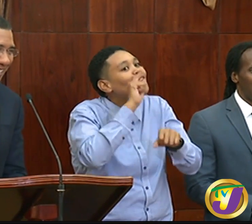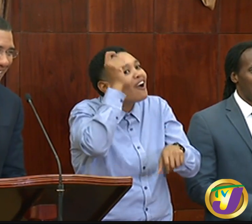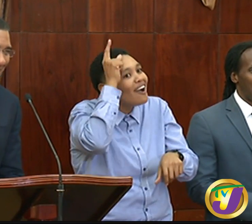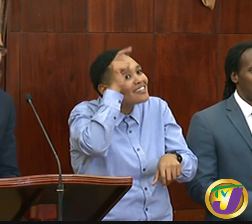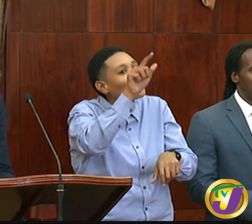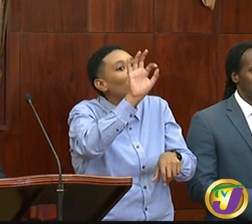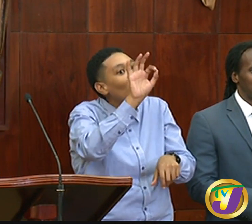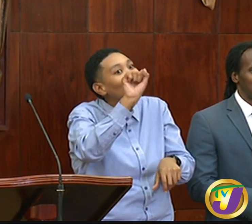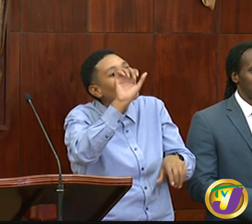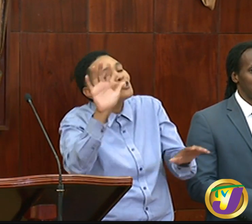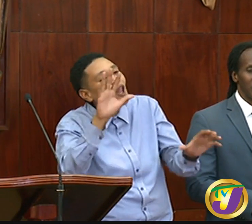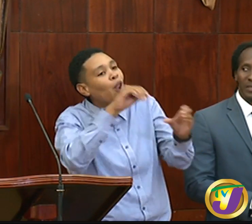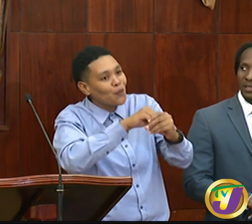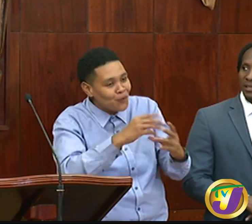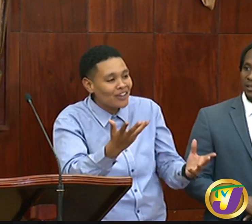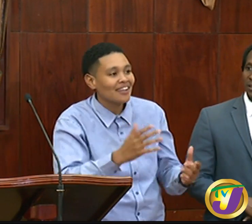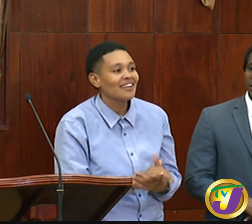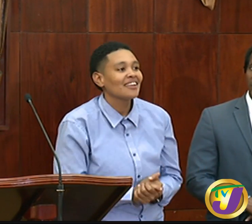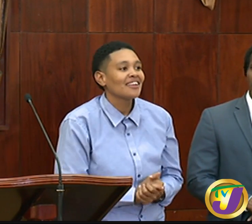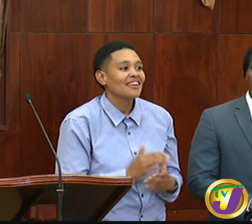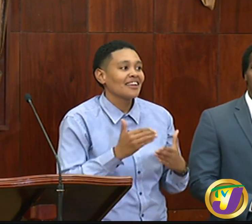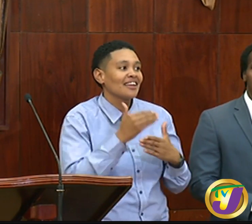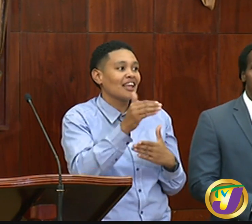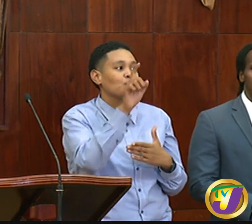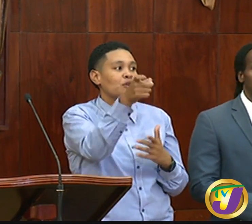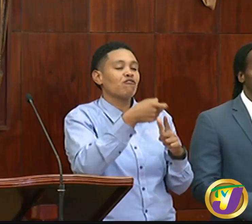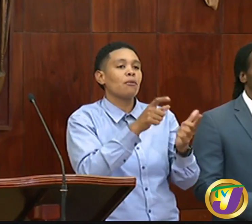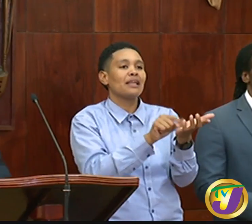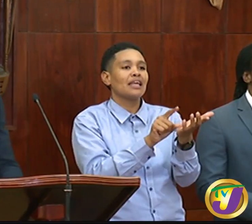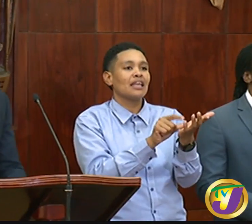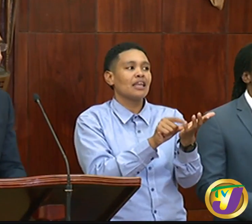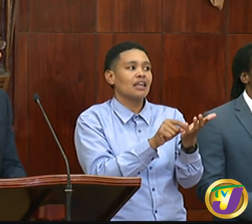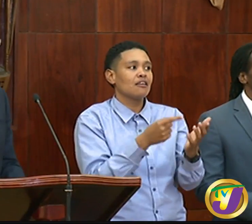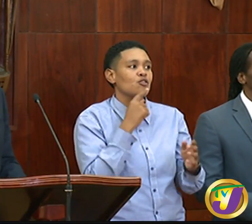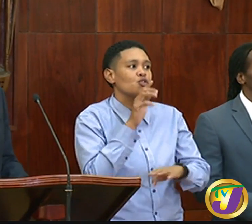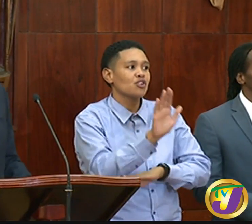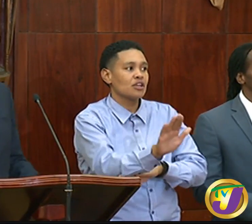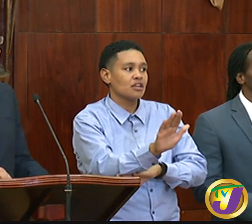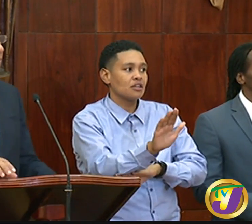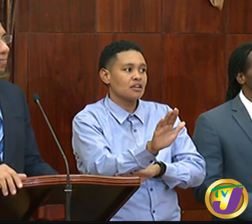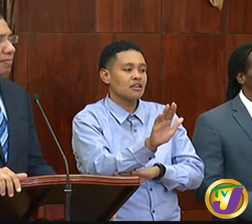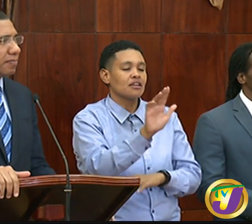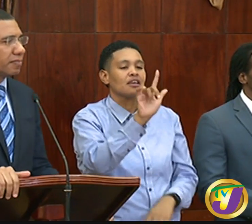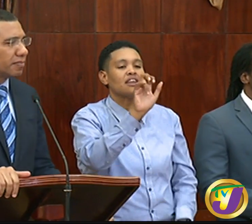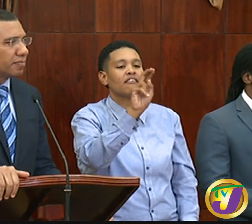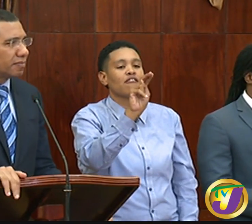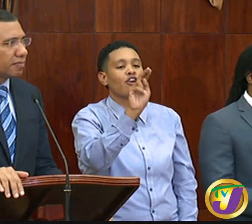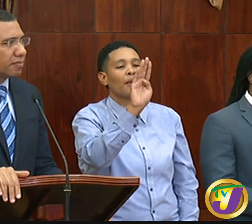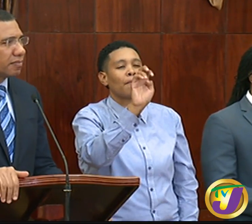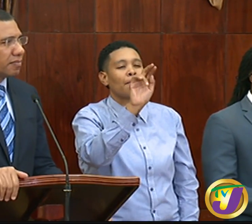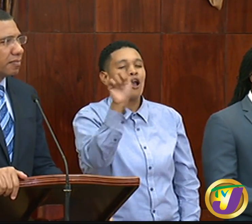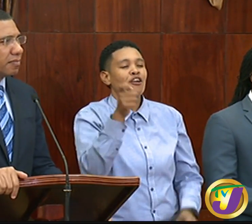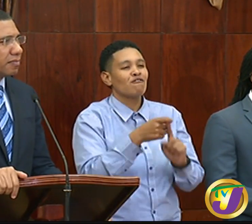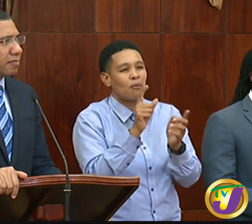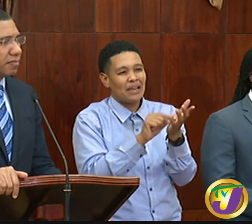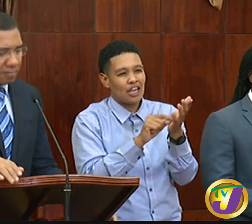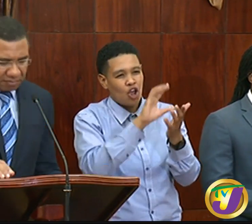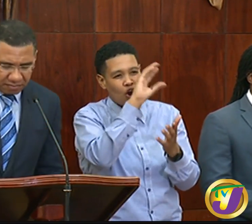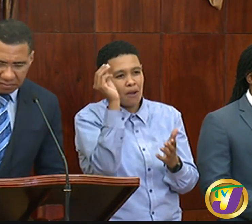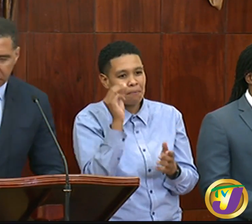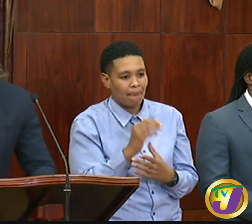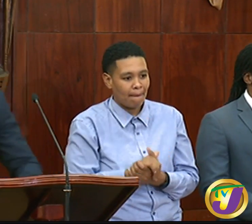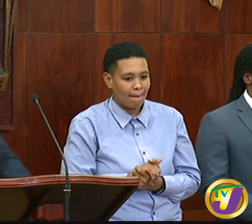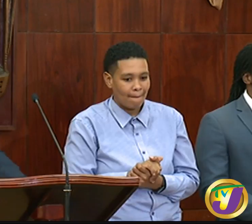they're very clear, sir. All right, our next question from the Gleaner. Go ahead, Liver. Liver and Barrett from the Gleaner Company. Minister